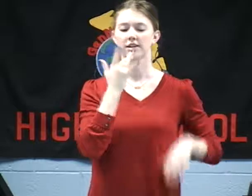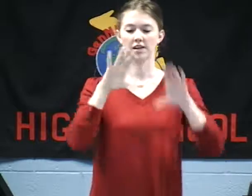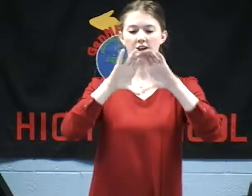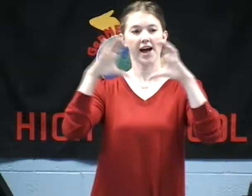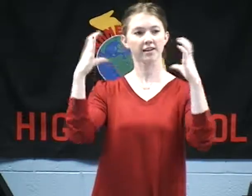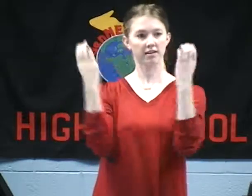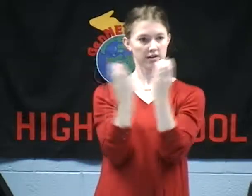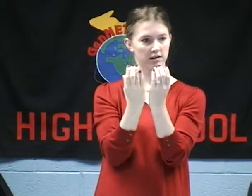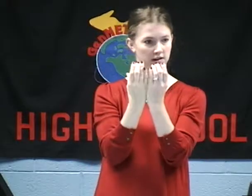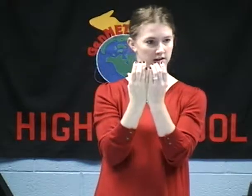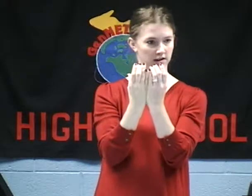class,